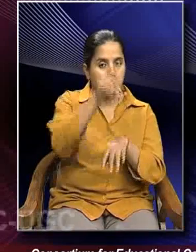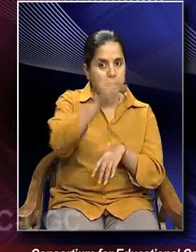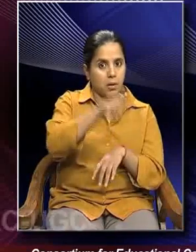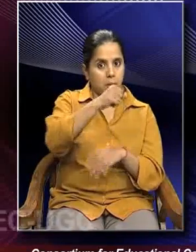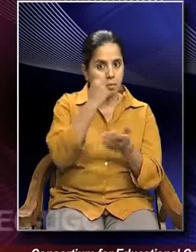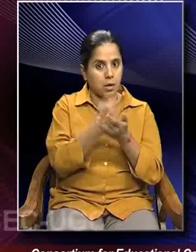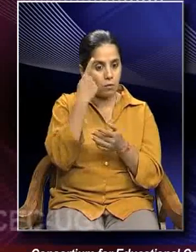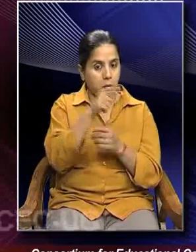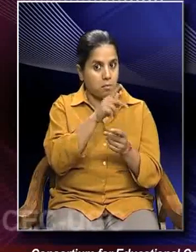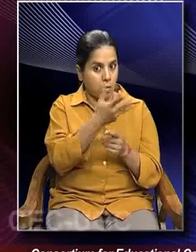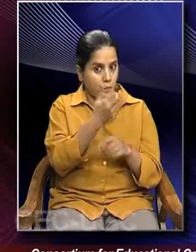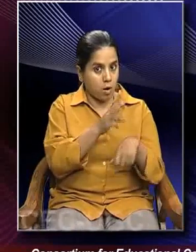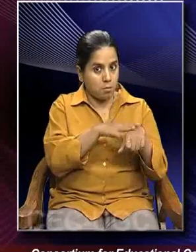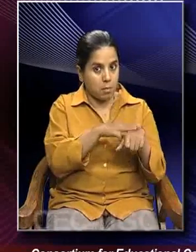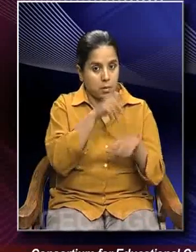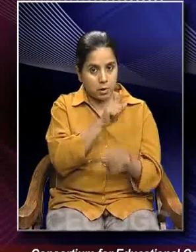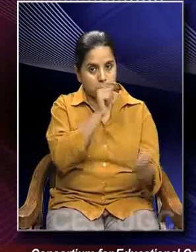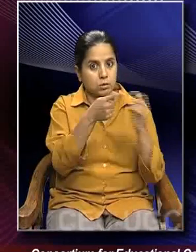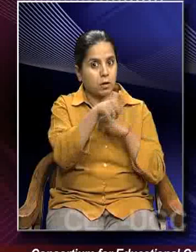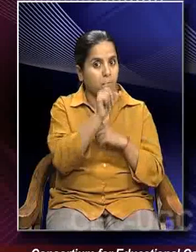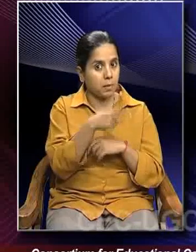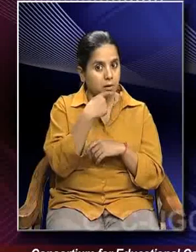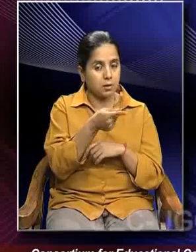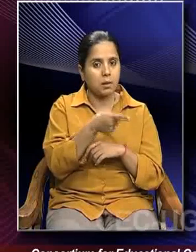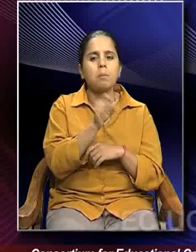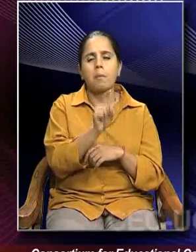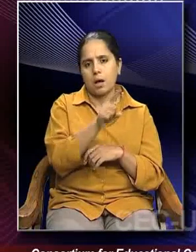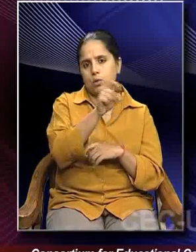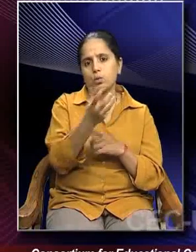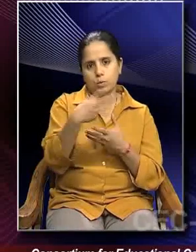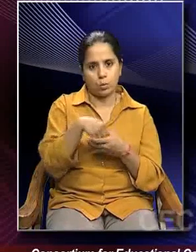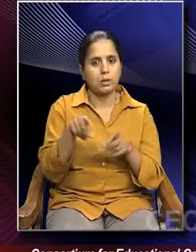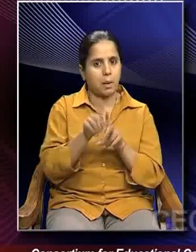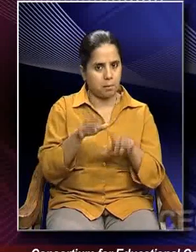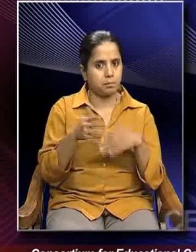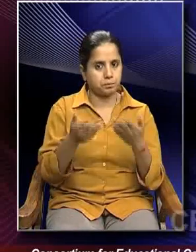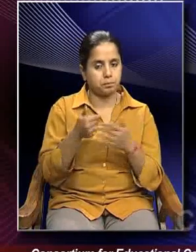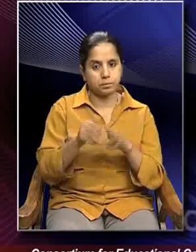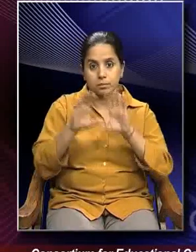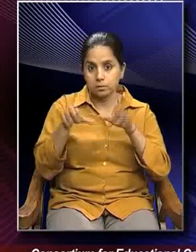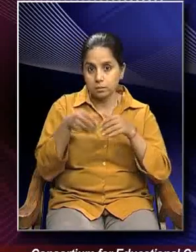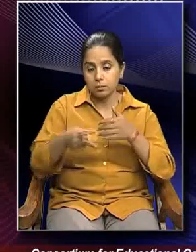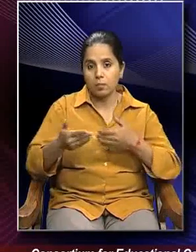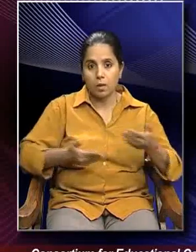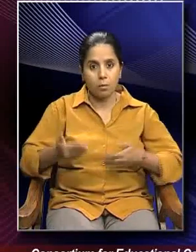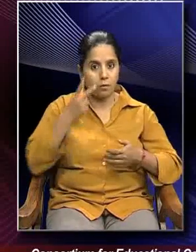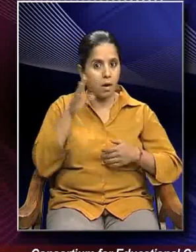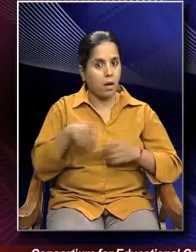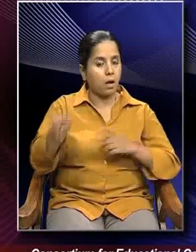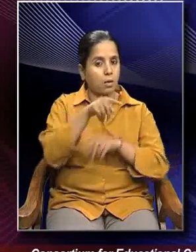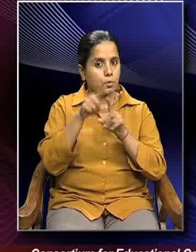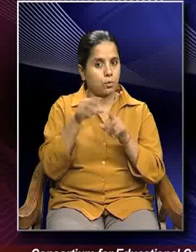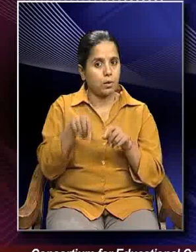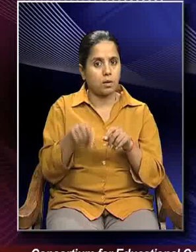become a member, but yet you are a part of it. So the group behavior exercises